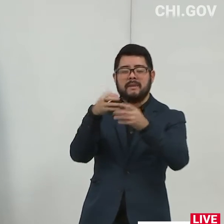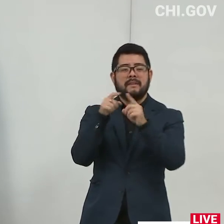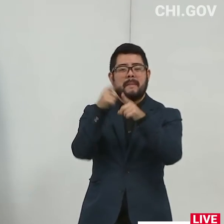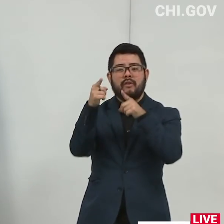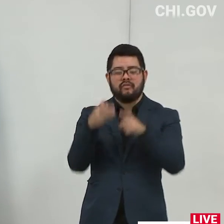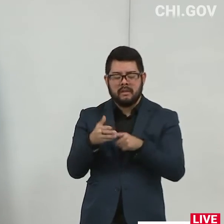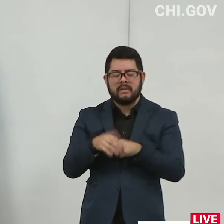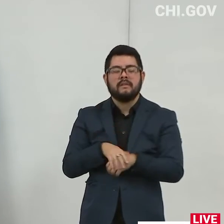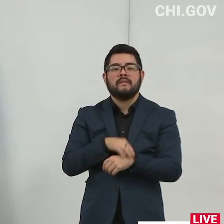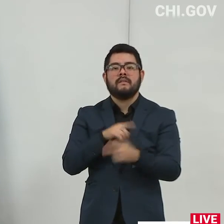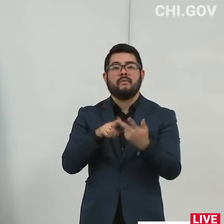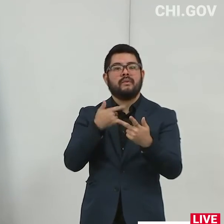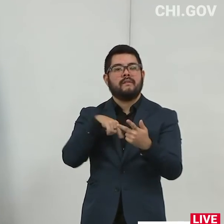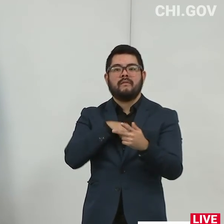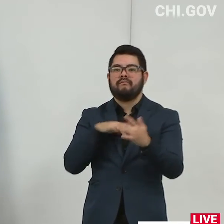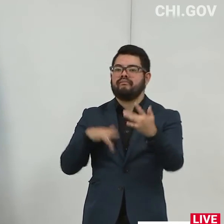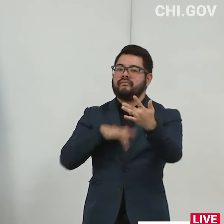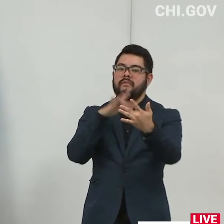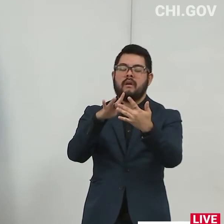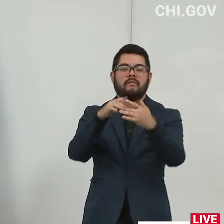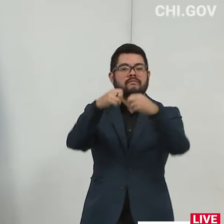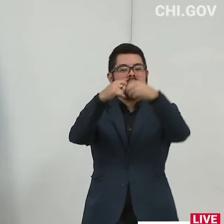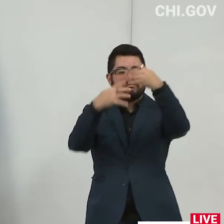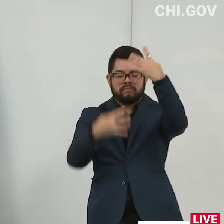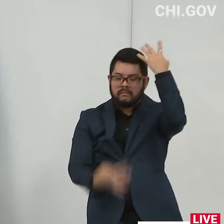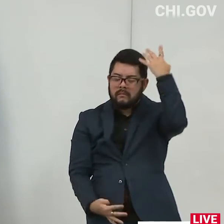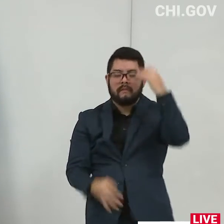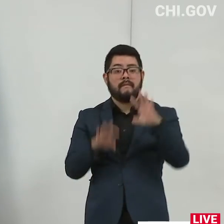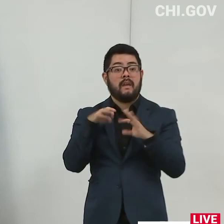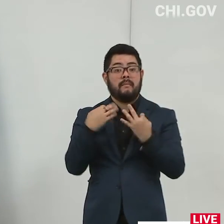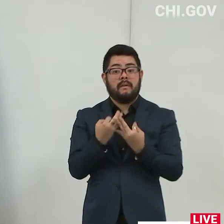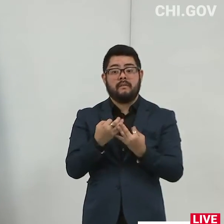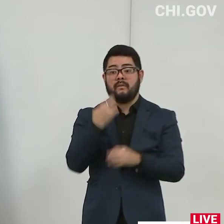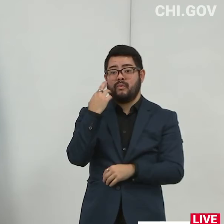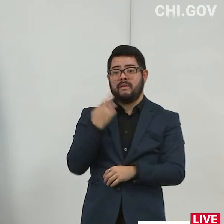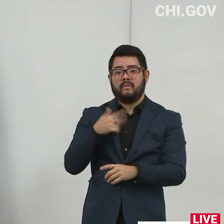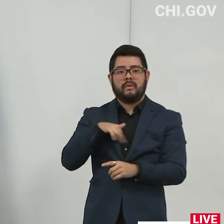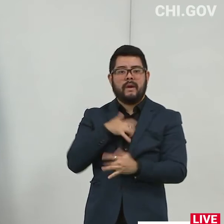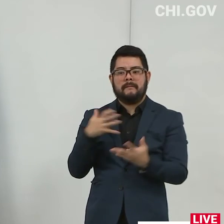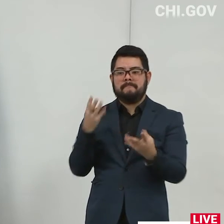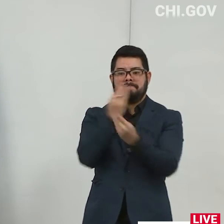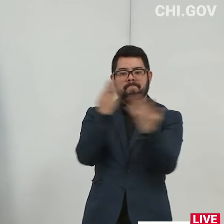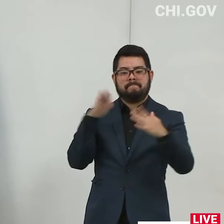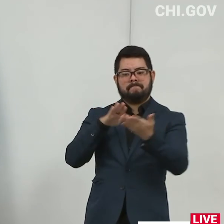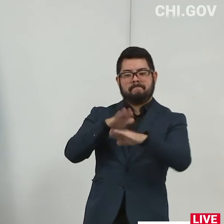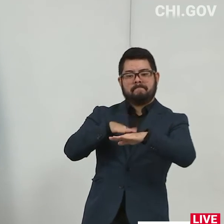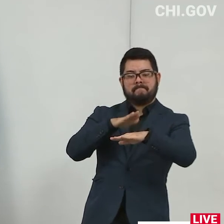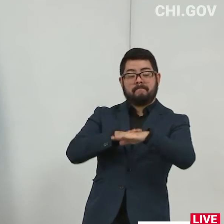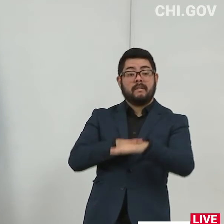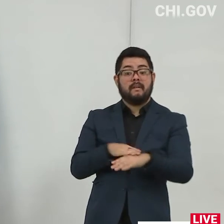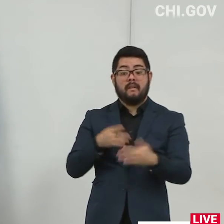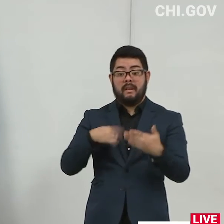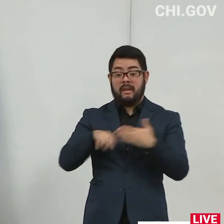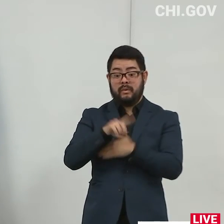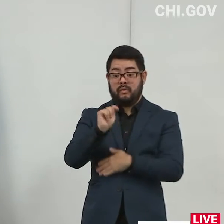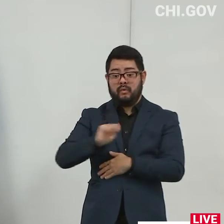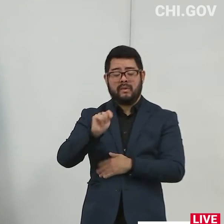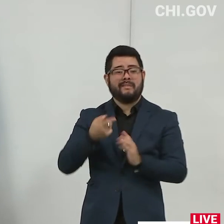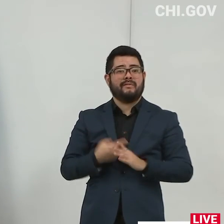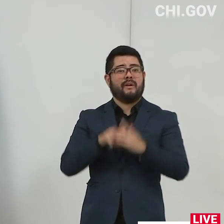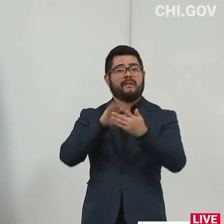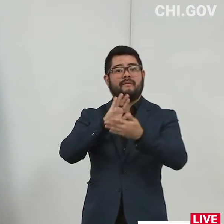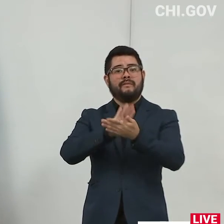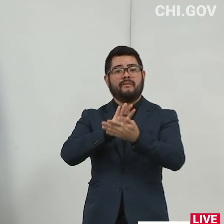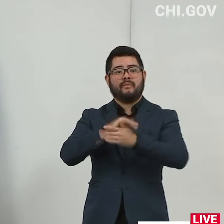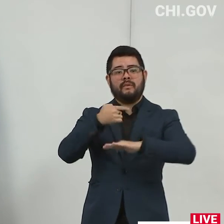out to tens of thousands of families to make sure that they know that the first day of school is next Tuesday, to also see if there are any barriers that